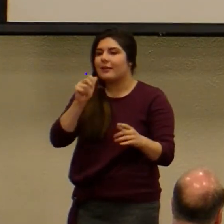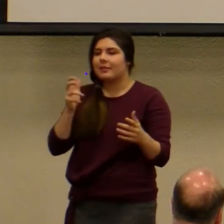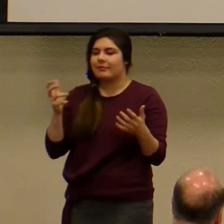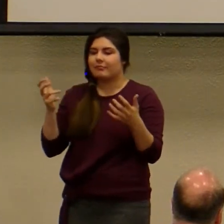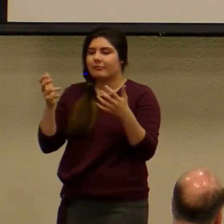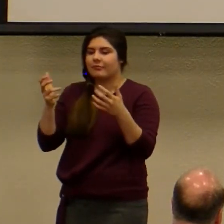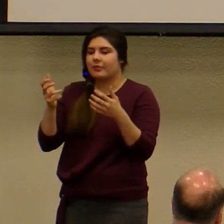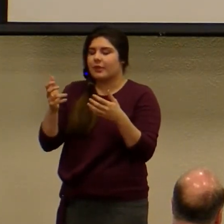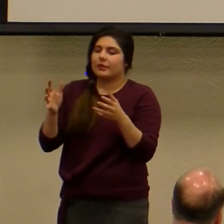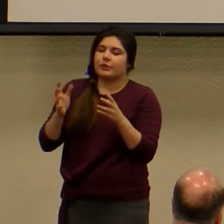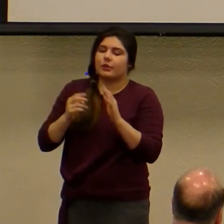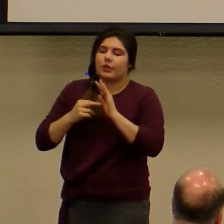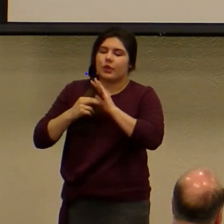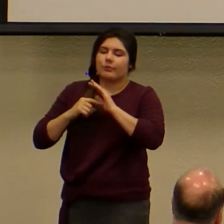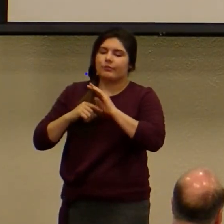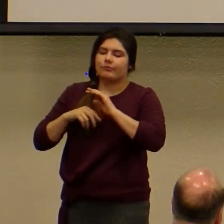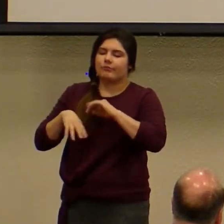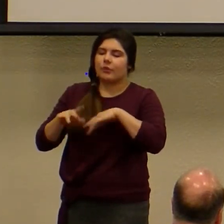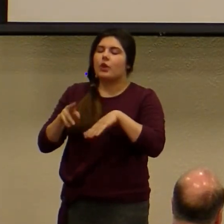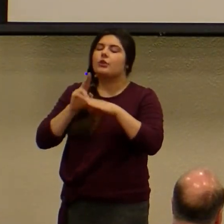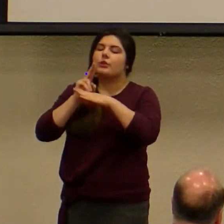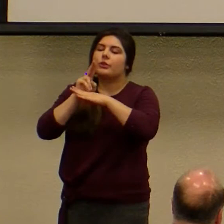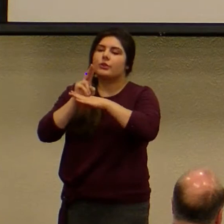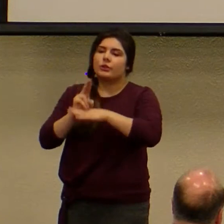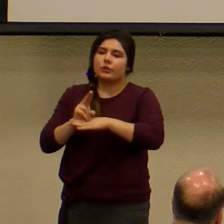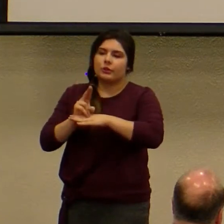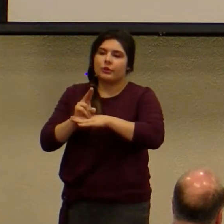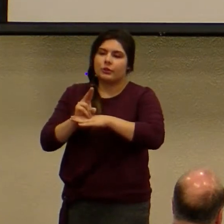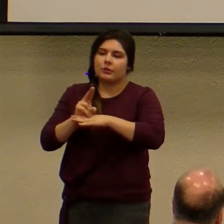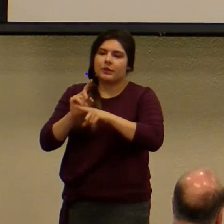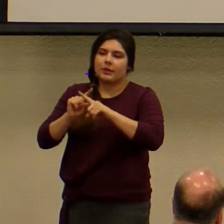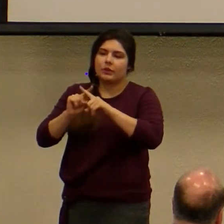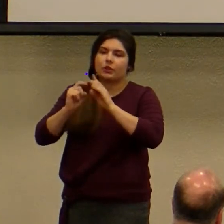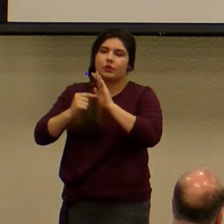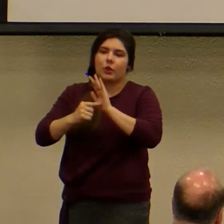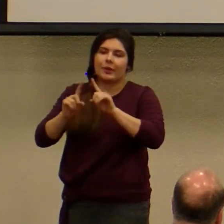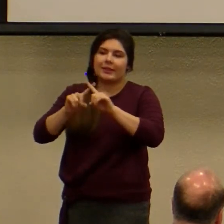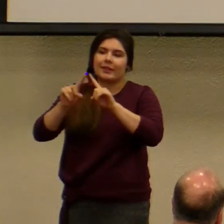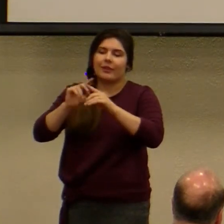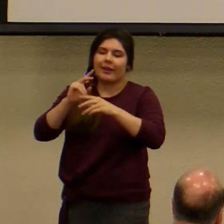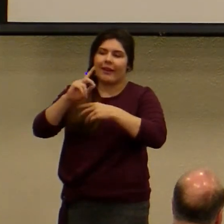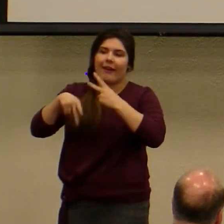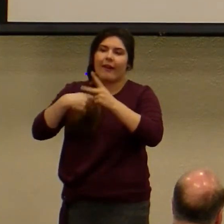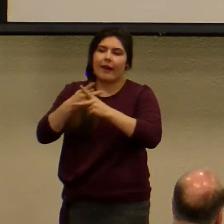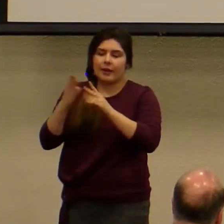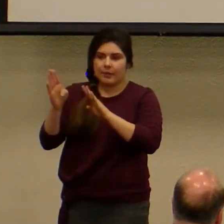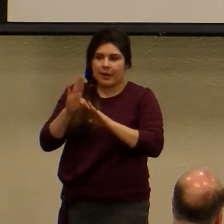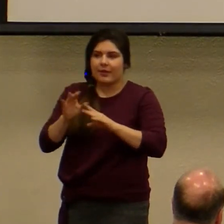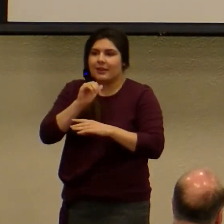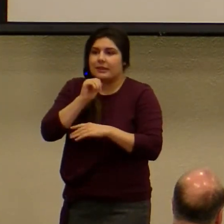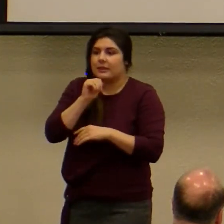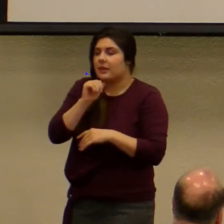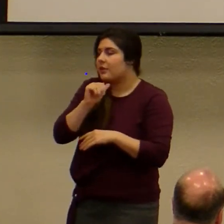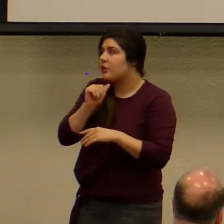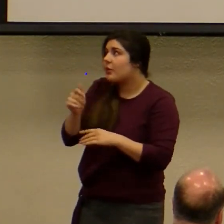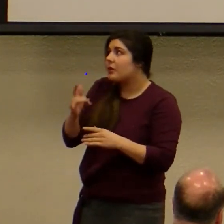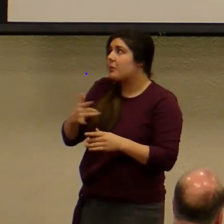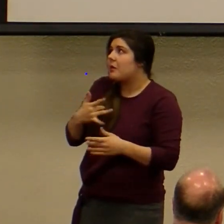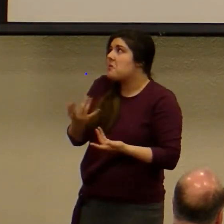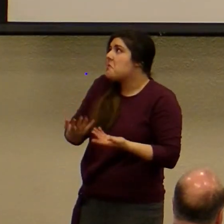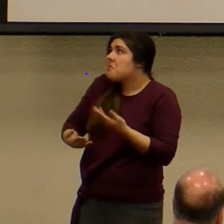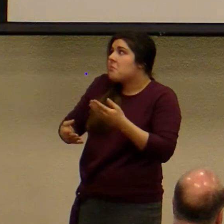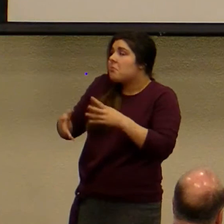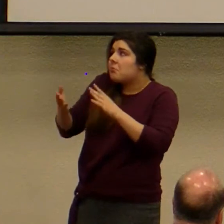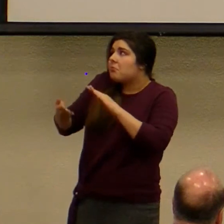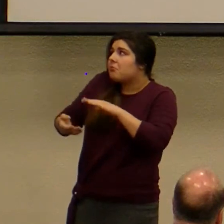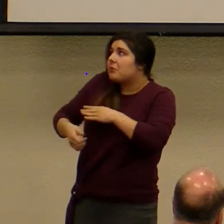used rather to show a different kind of posture. Instead of being intimidated and instead of being fearful, you